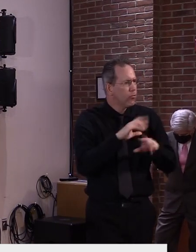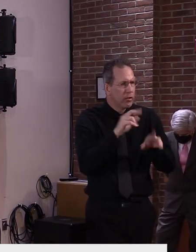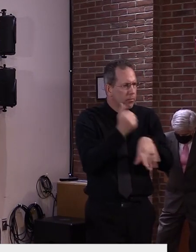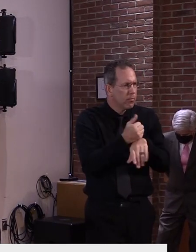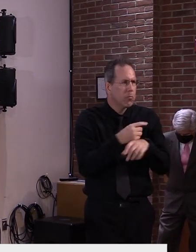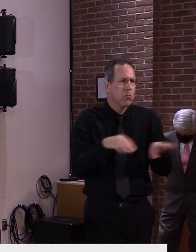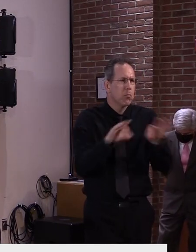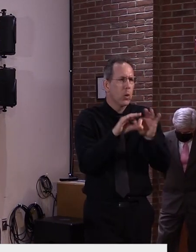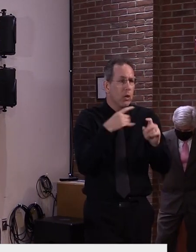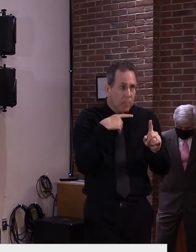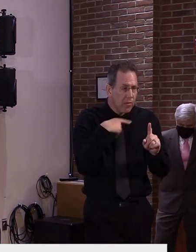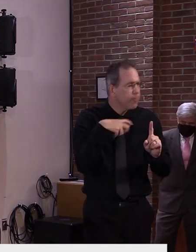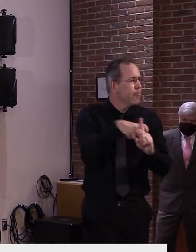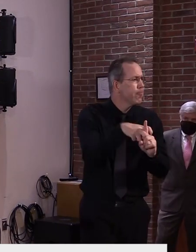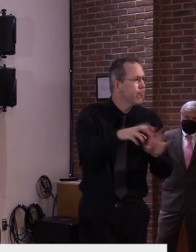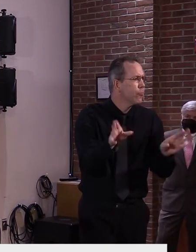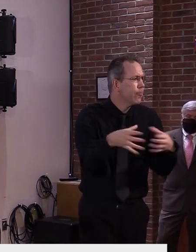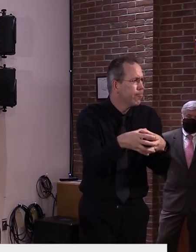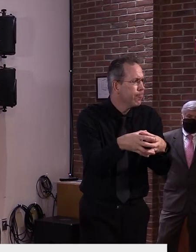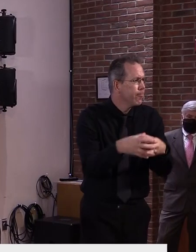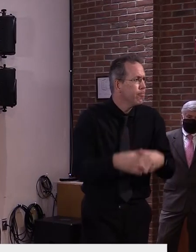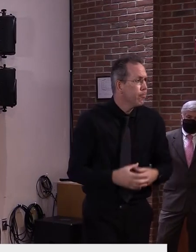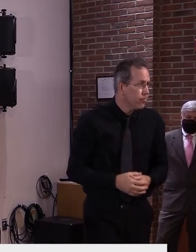what's important for everyone to understand.